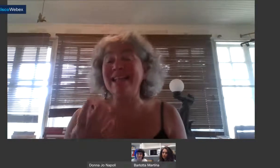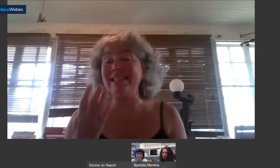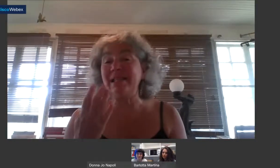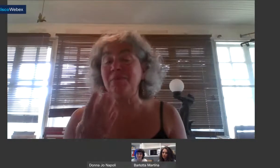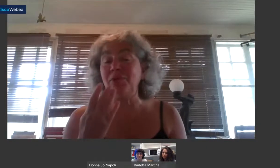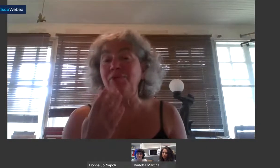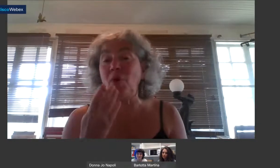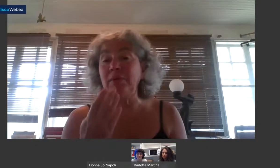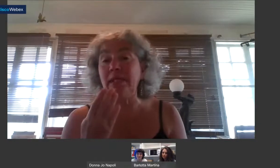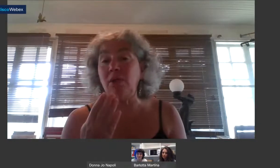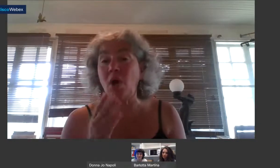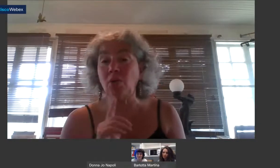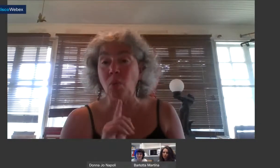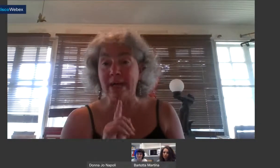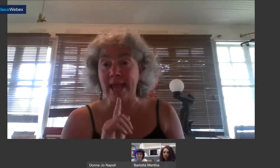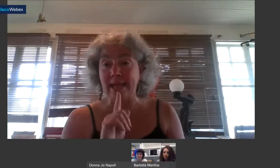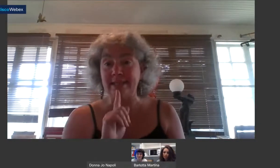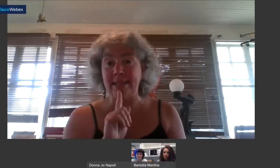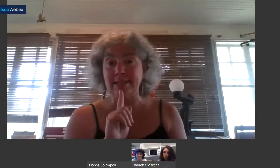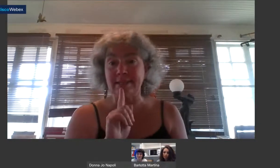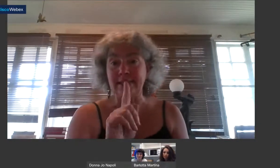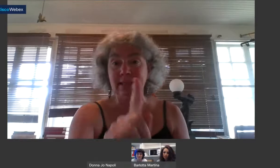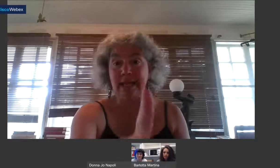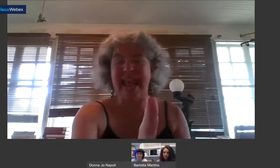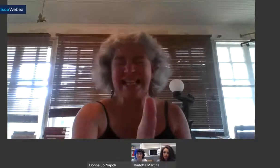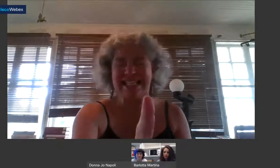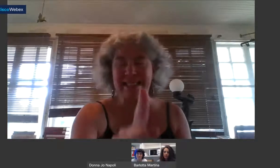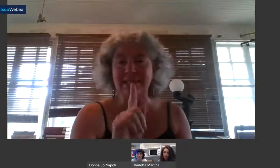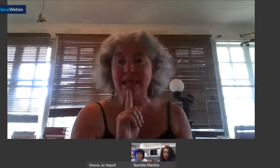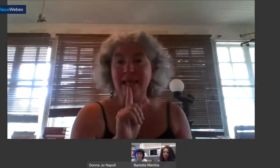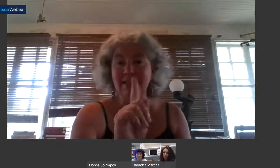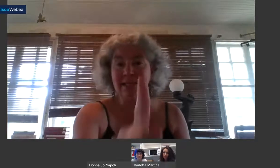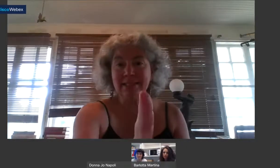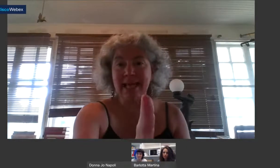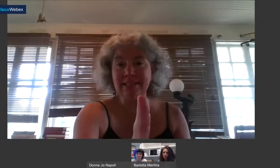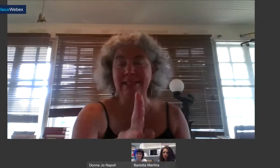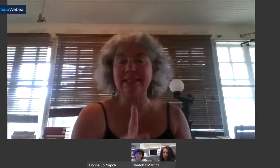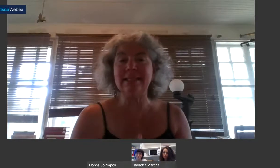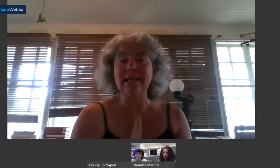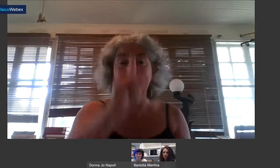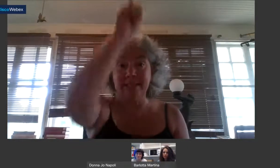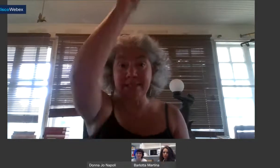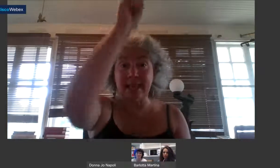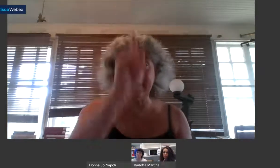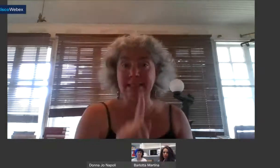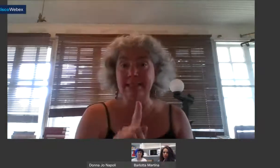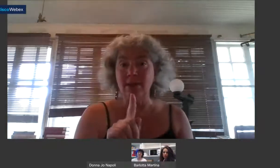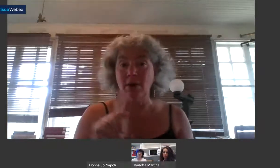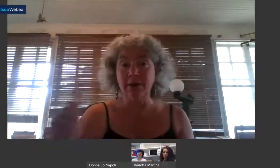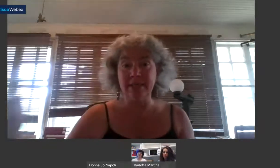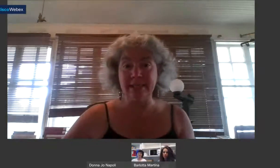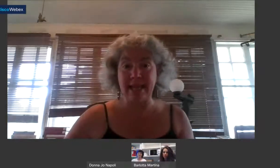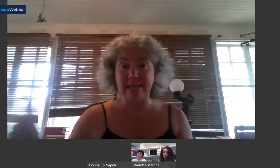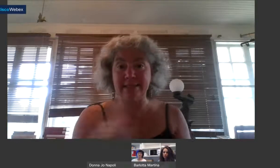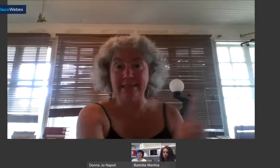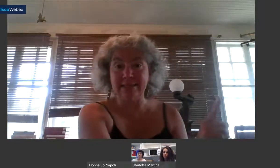signs that move only along one axis, this axis, this axis, or this axis,